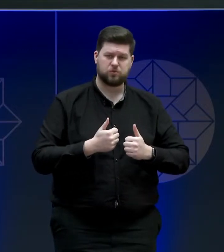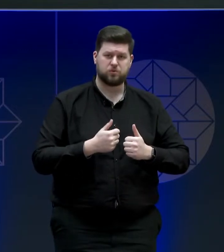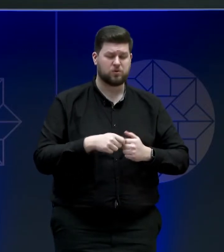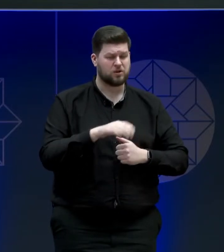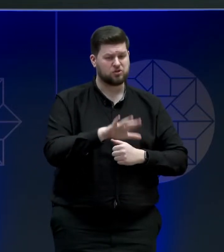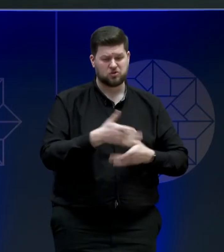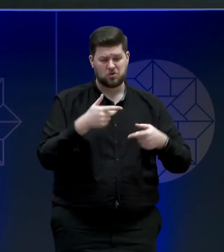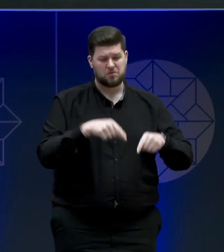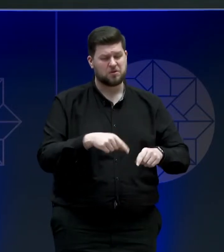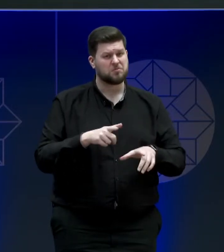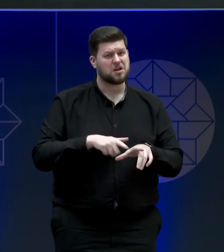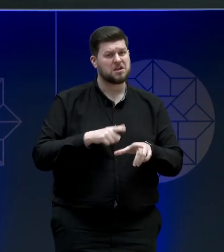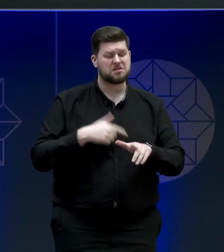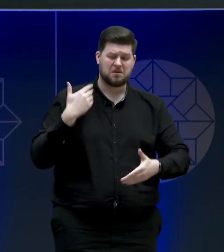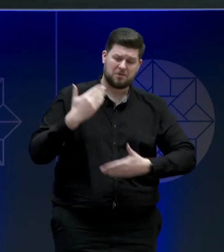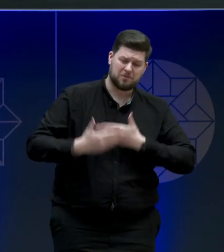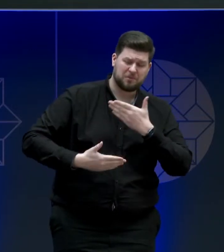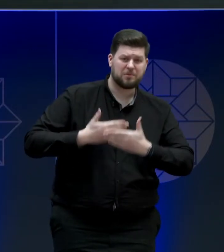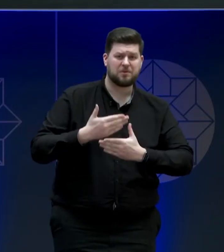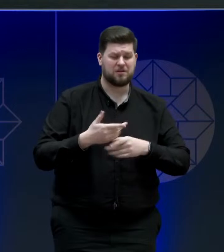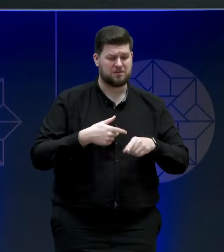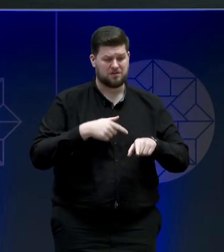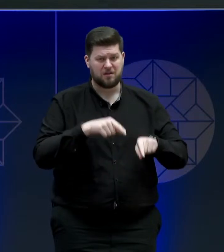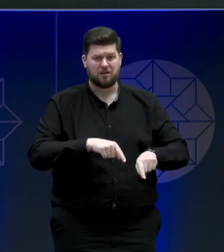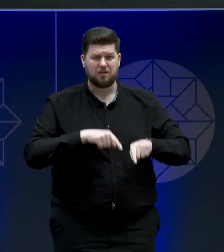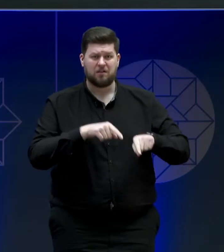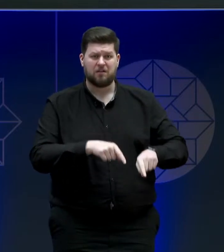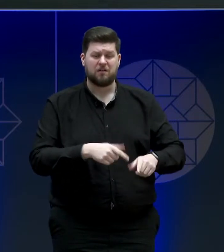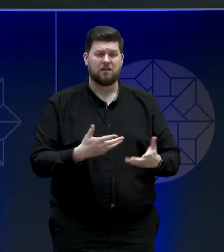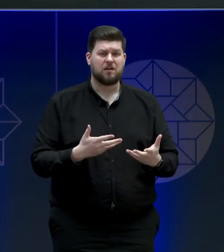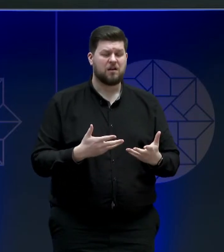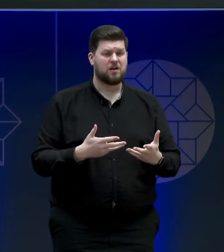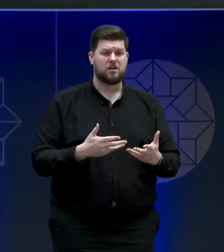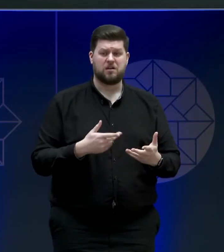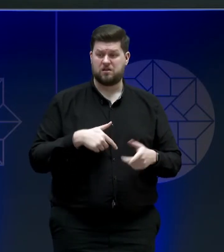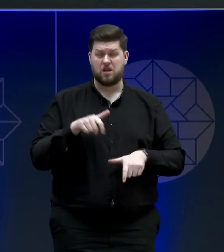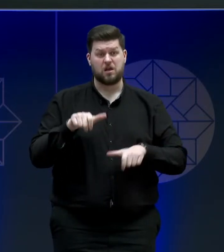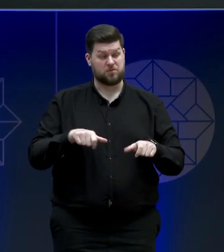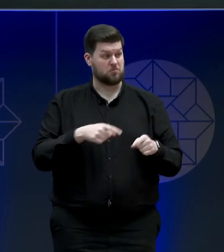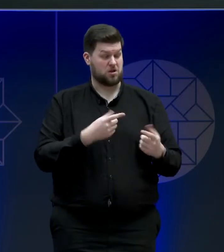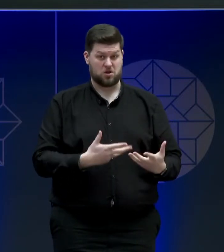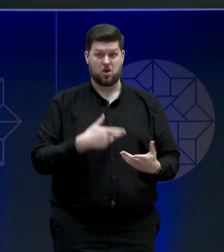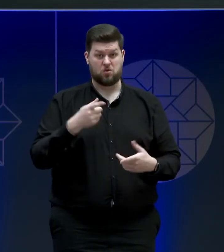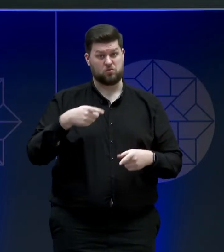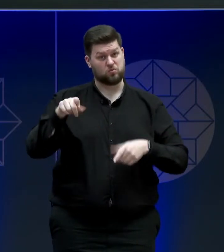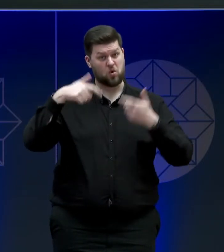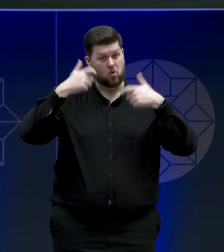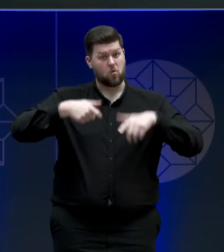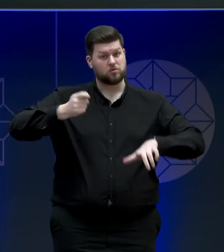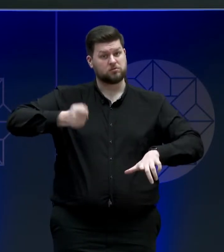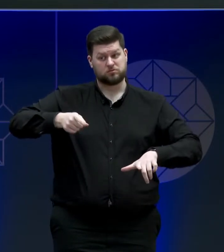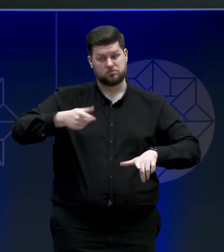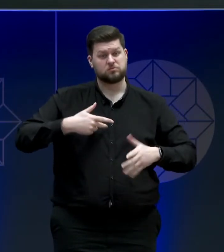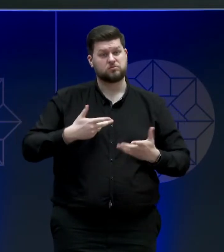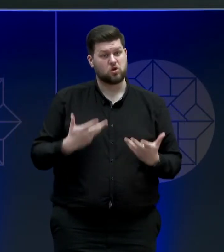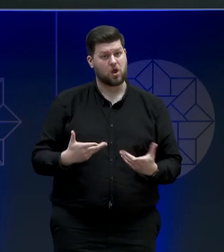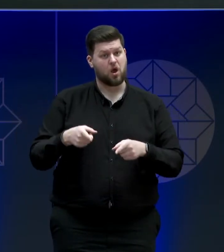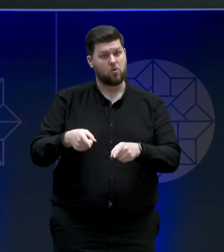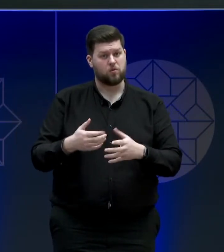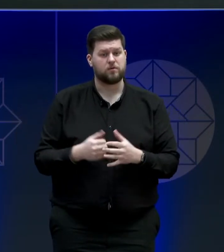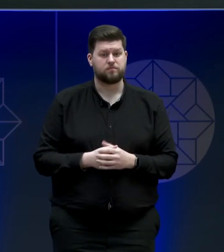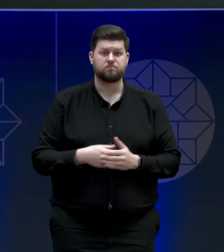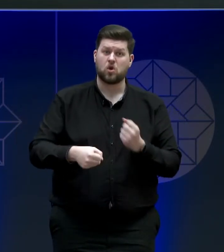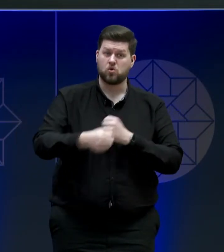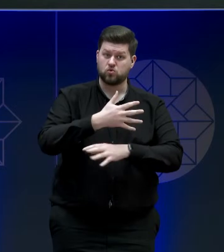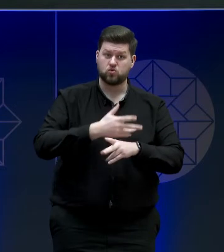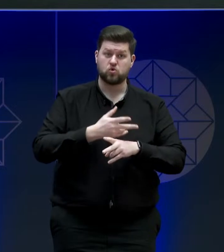going on for years. The people who have been convicted are being sentenced as I speak. What we do know as well, though, is that social services